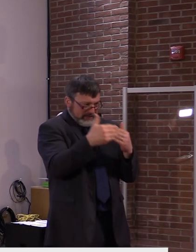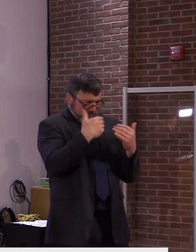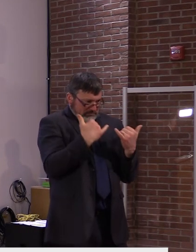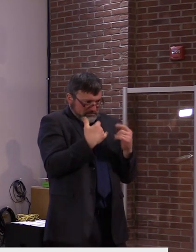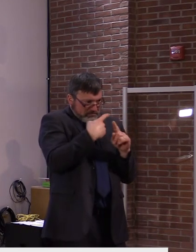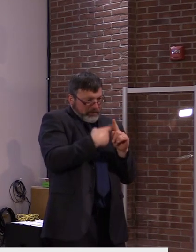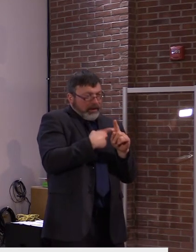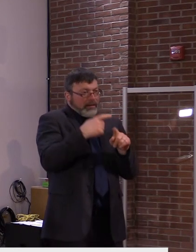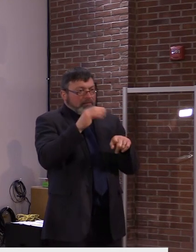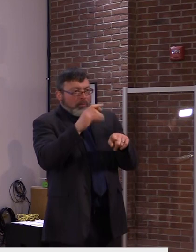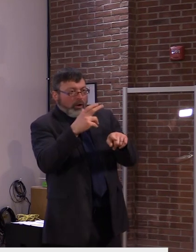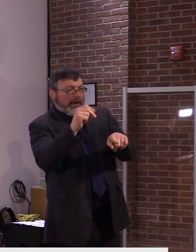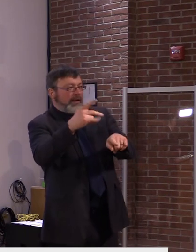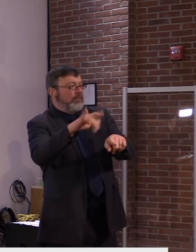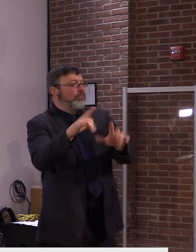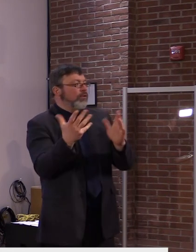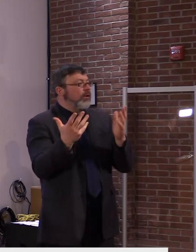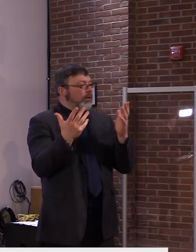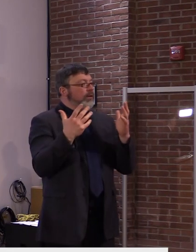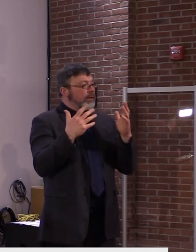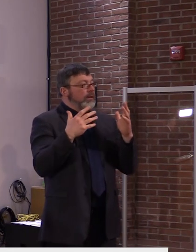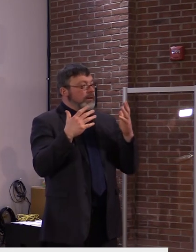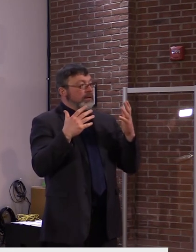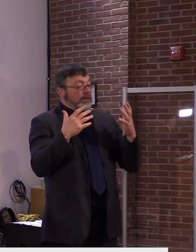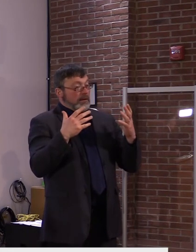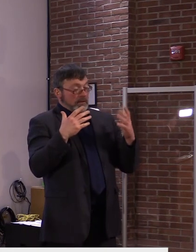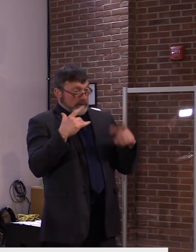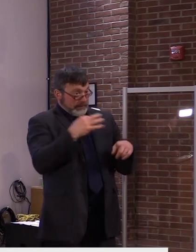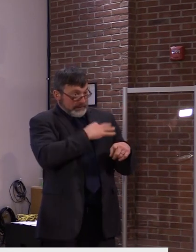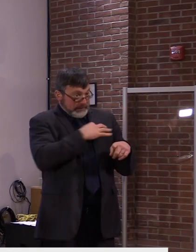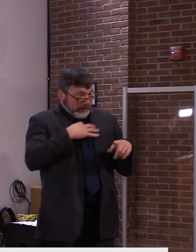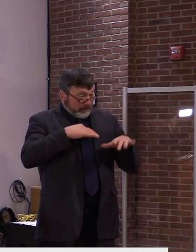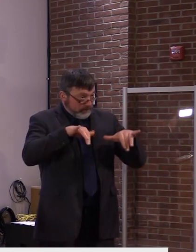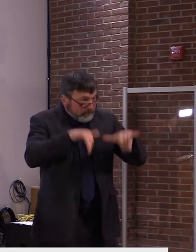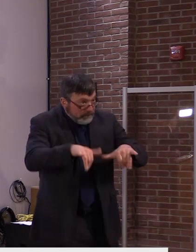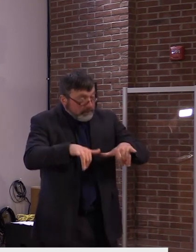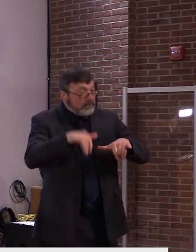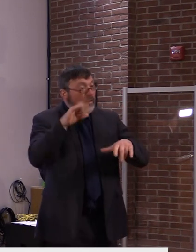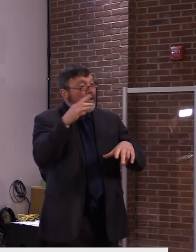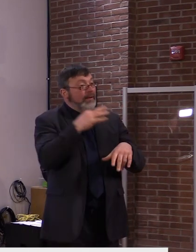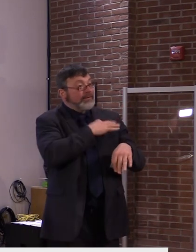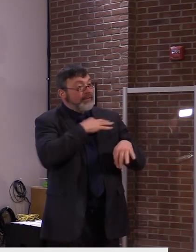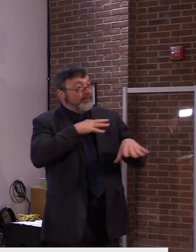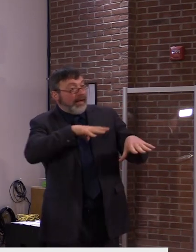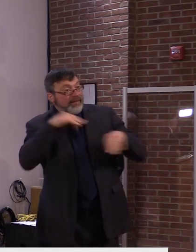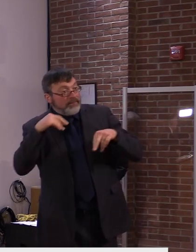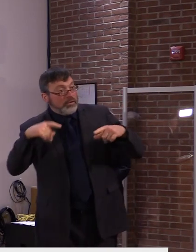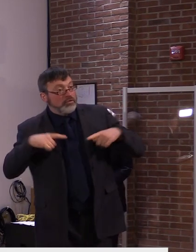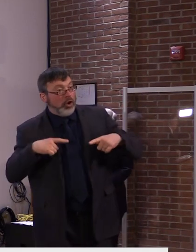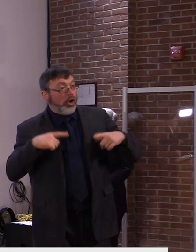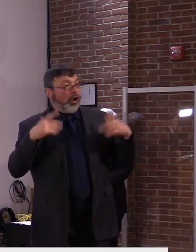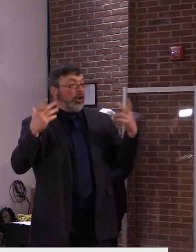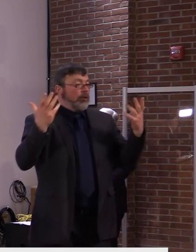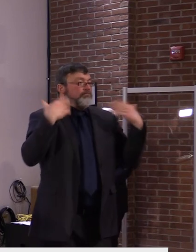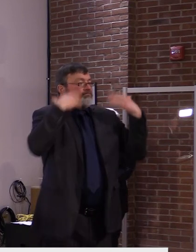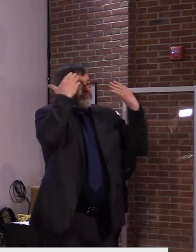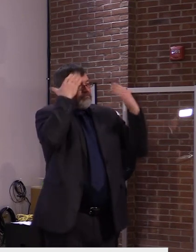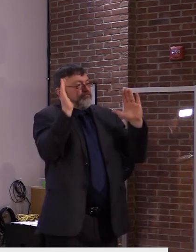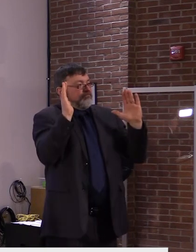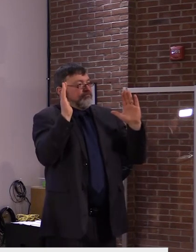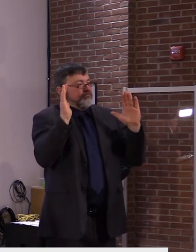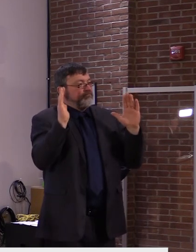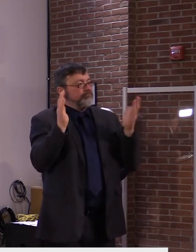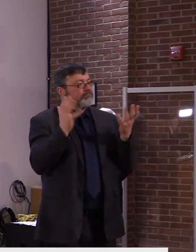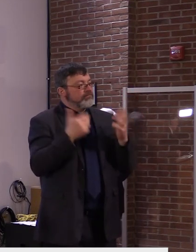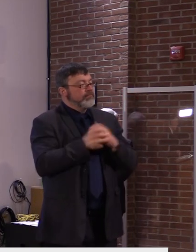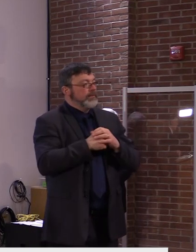not. So it remains to be seen. But I would also observe that you know, we still have the broader